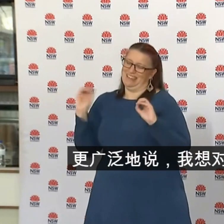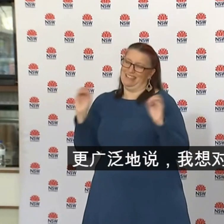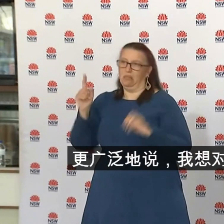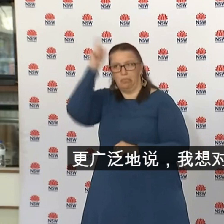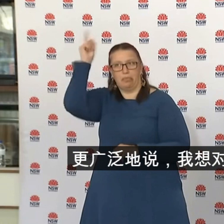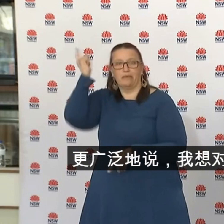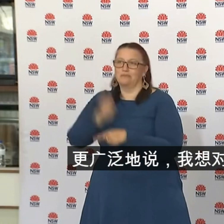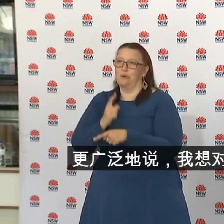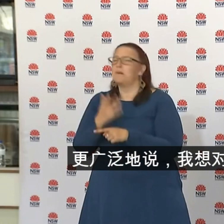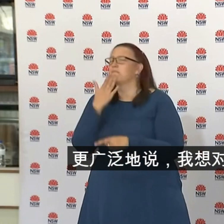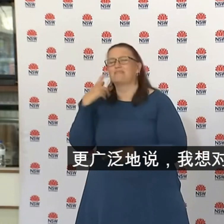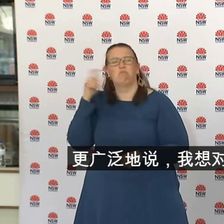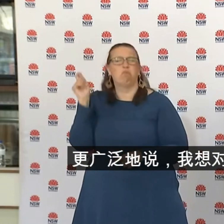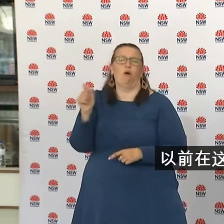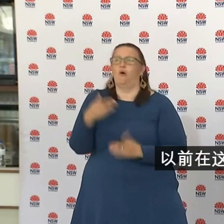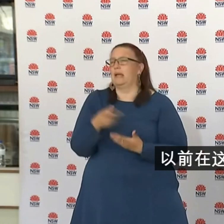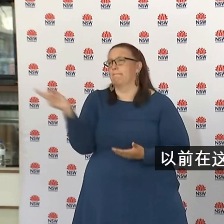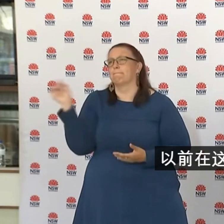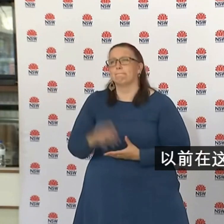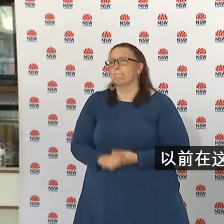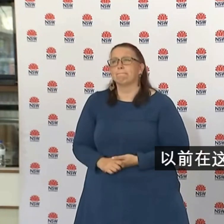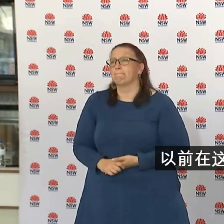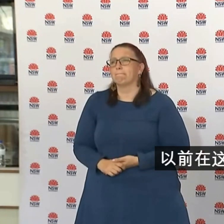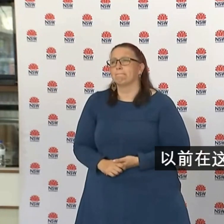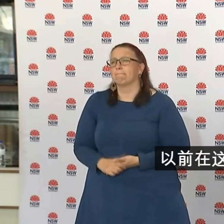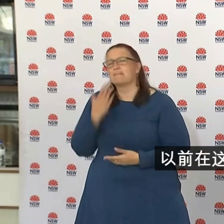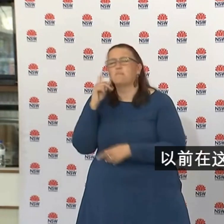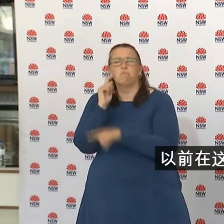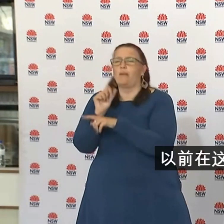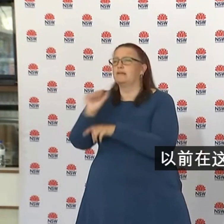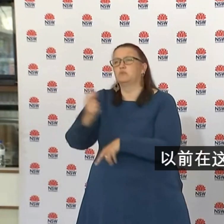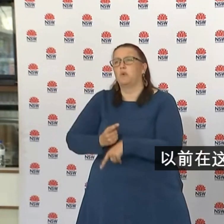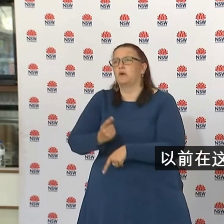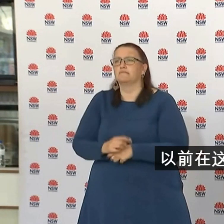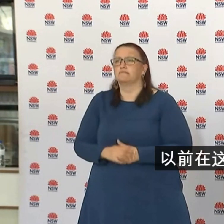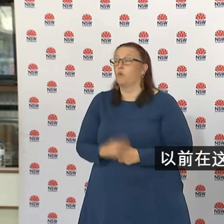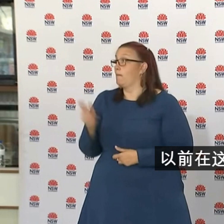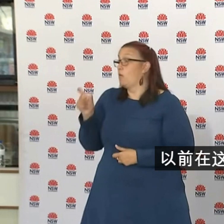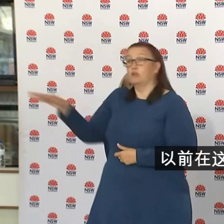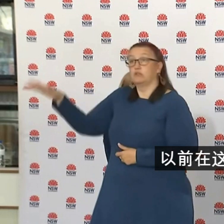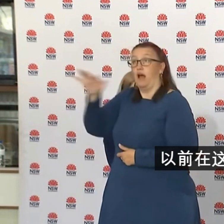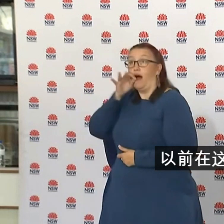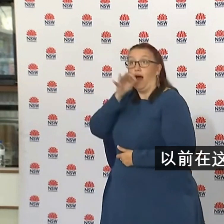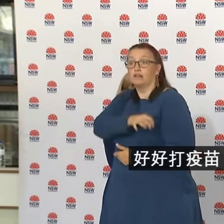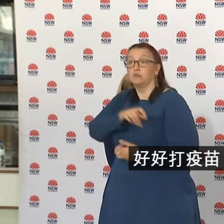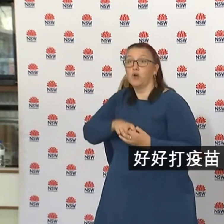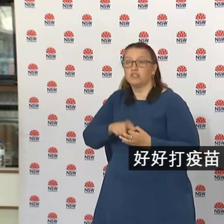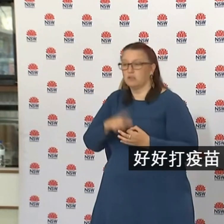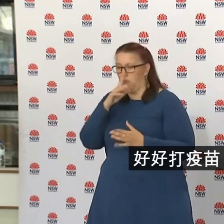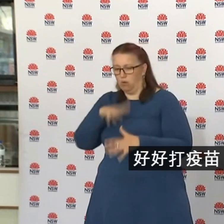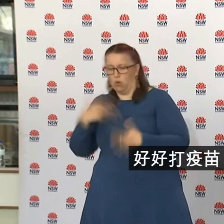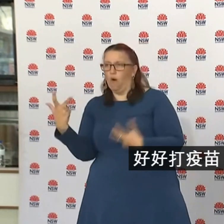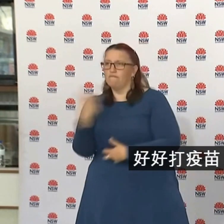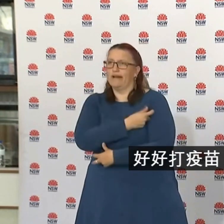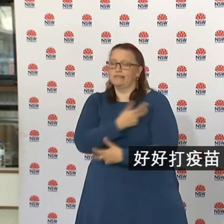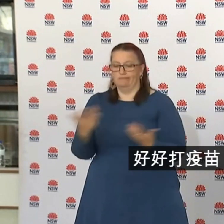More broadly, I'd say to those, we had a question from the lady, the journalist here before, about some people not wanting to take